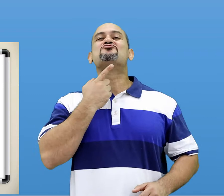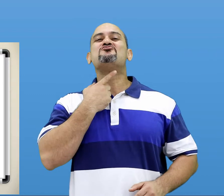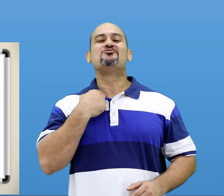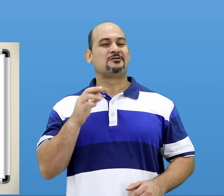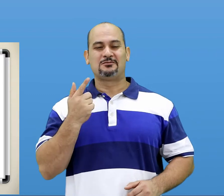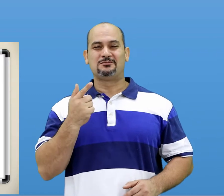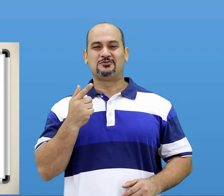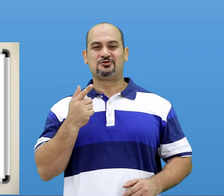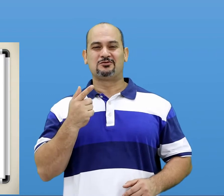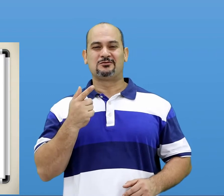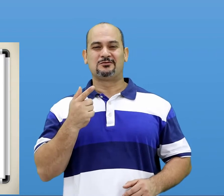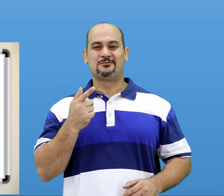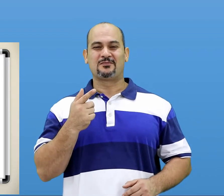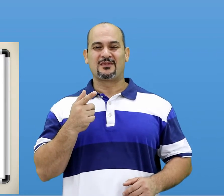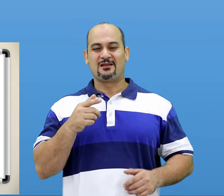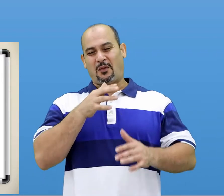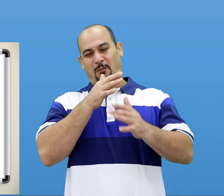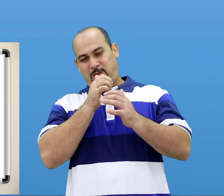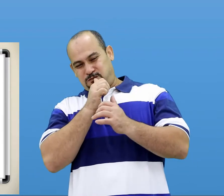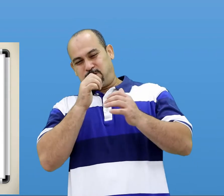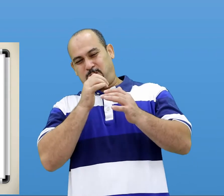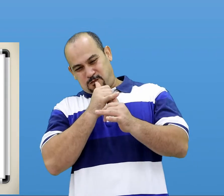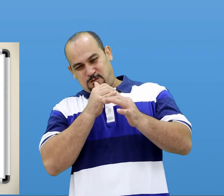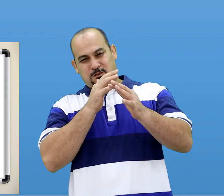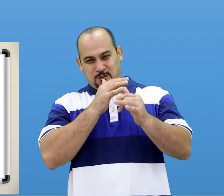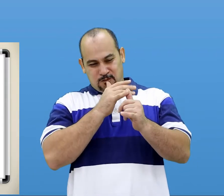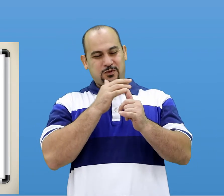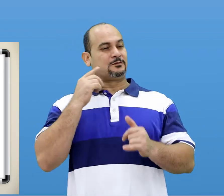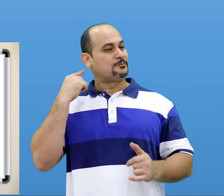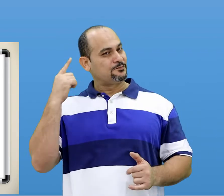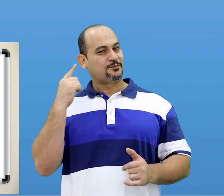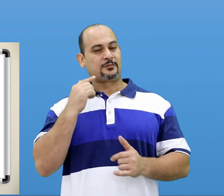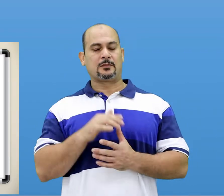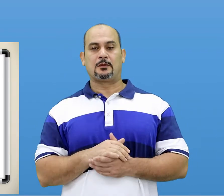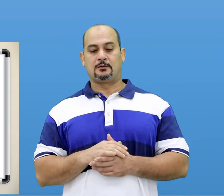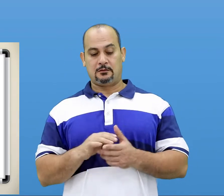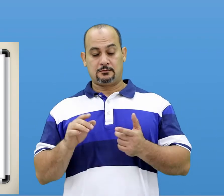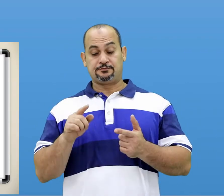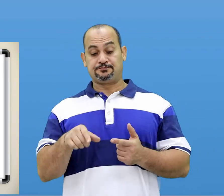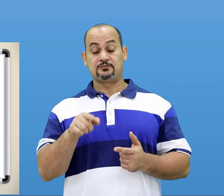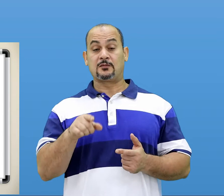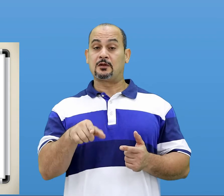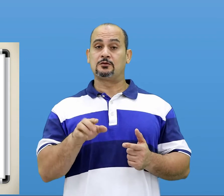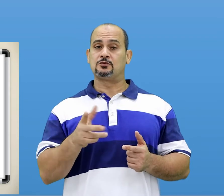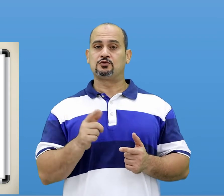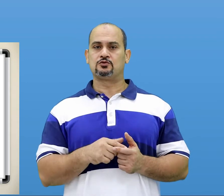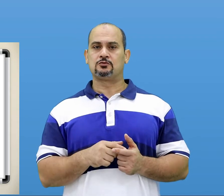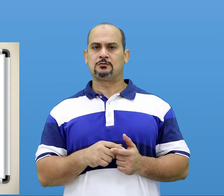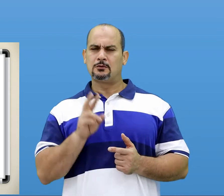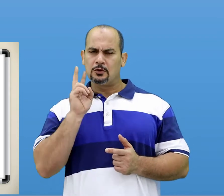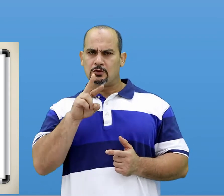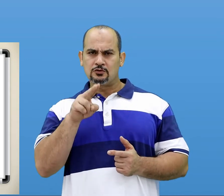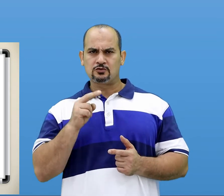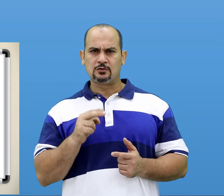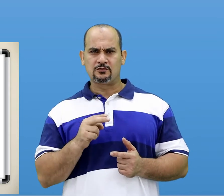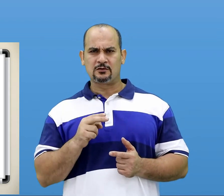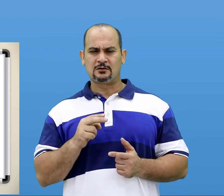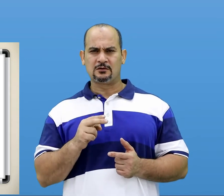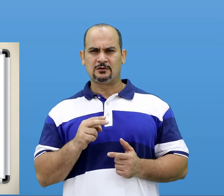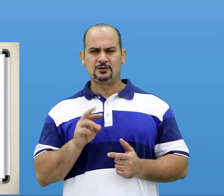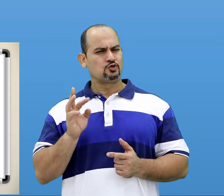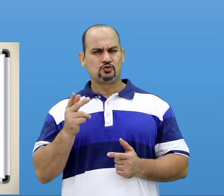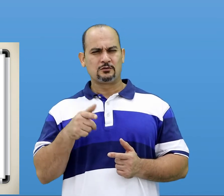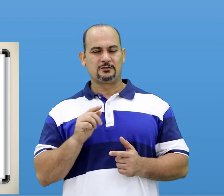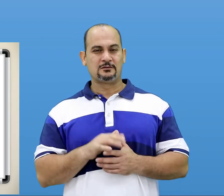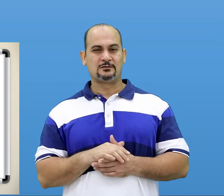enjoyed listening to the melodies of the bagpipes. Look at this picture, and this picture describes itself, but